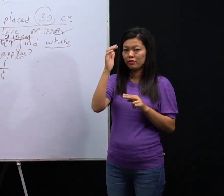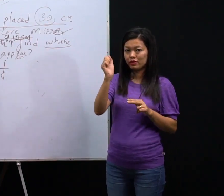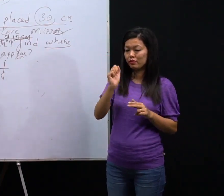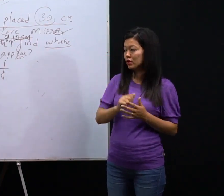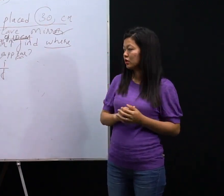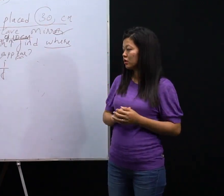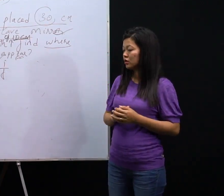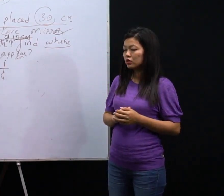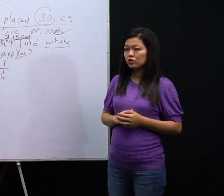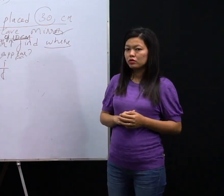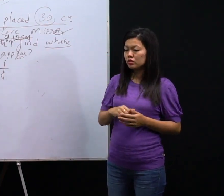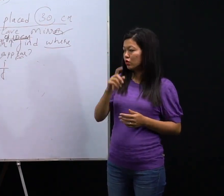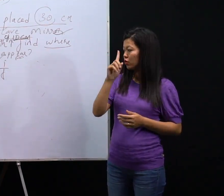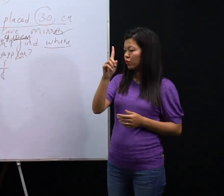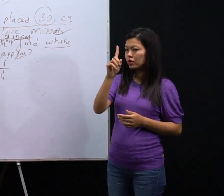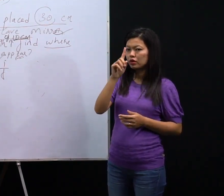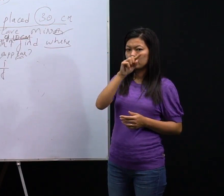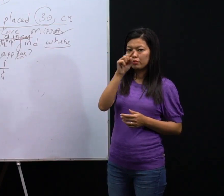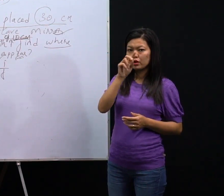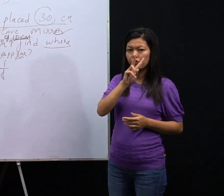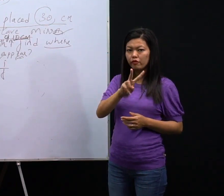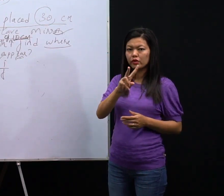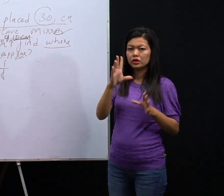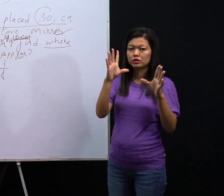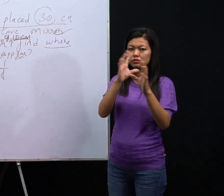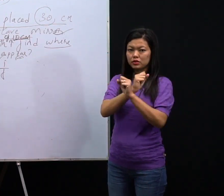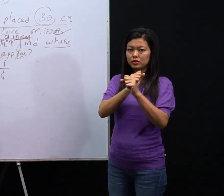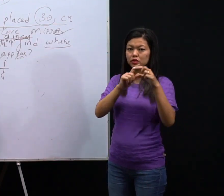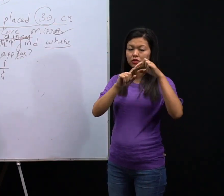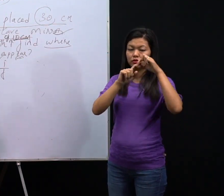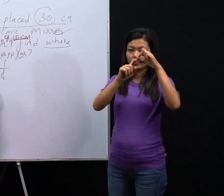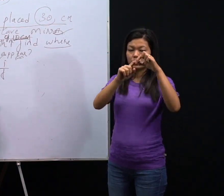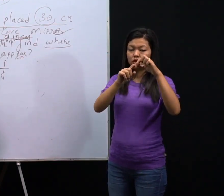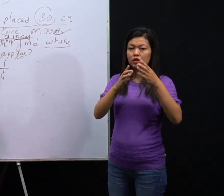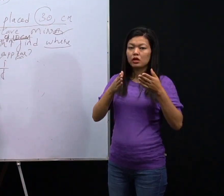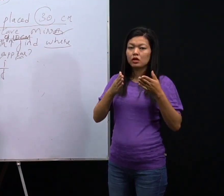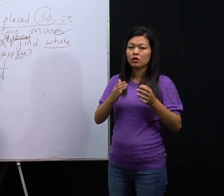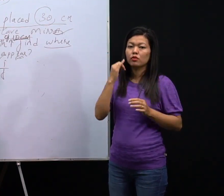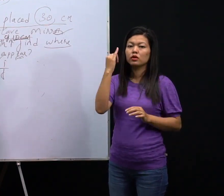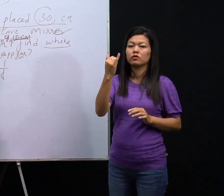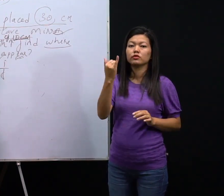right? One, V is not given, right? Now, object